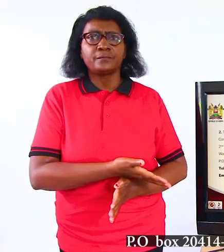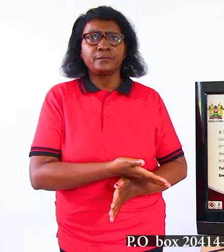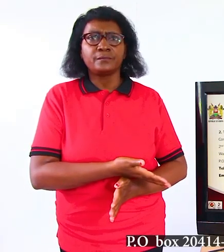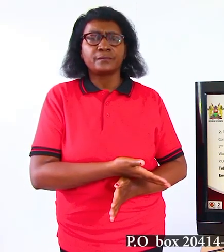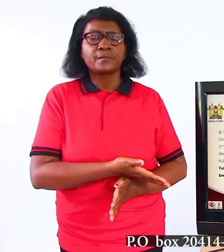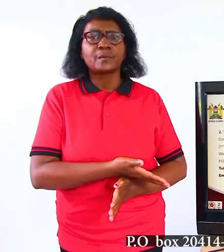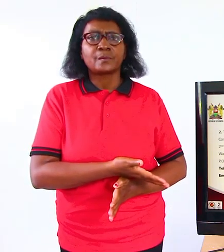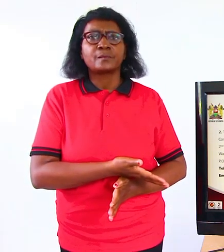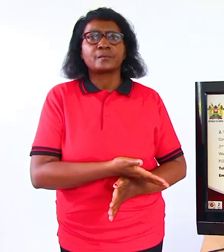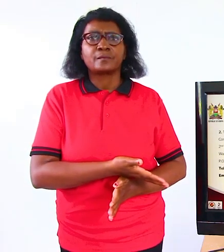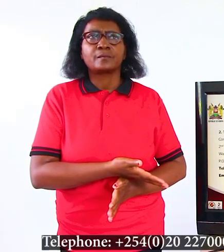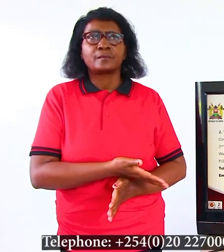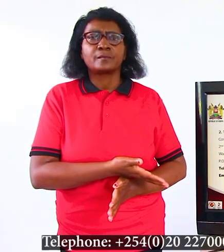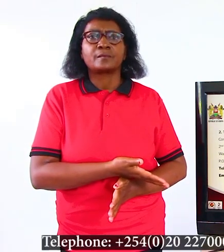00200 Nairobi. Telephone